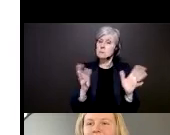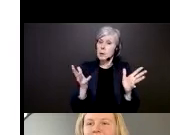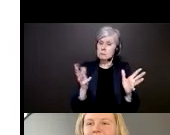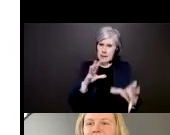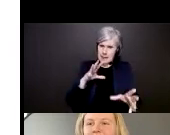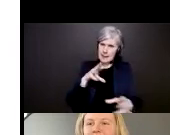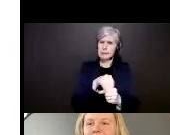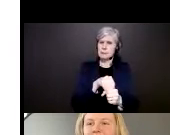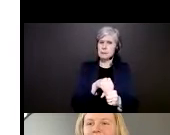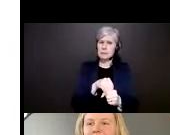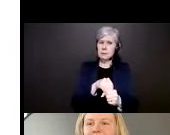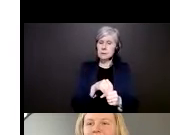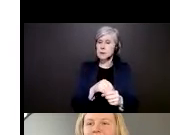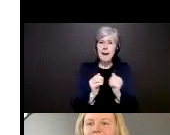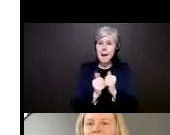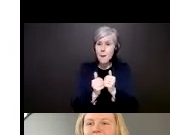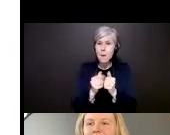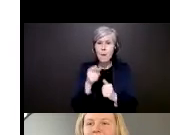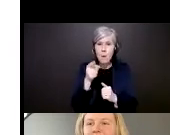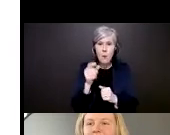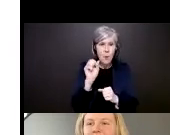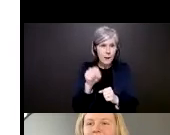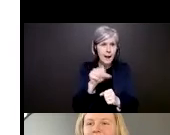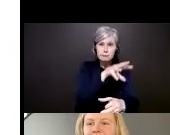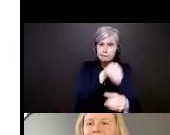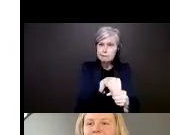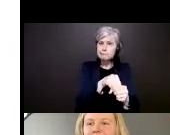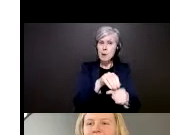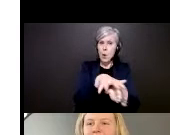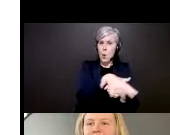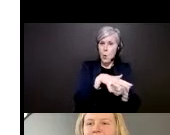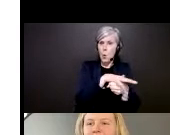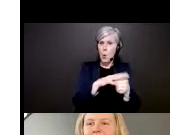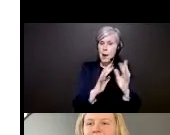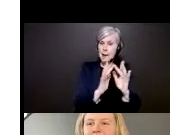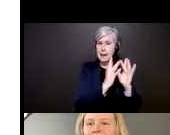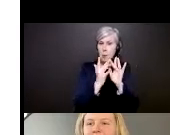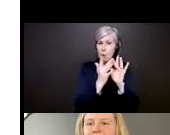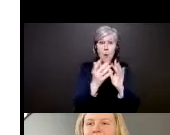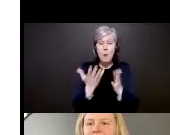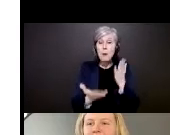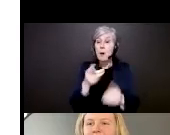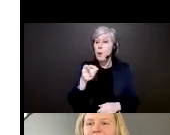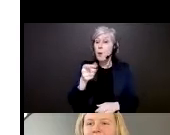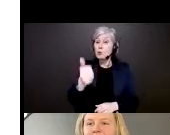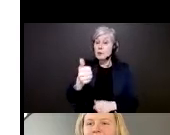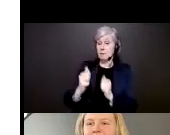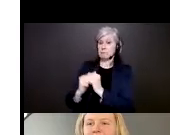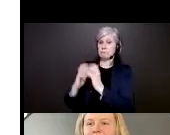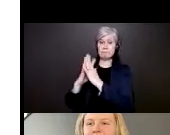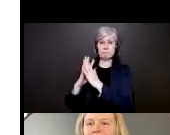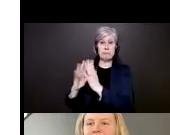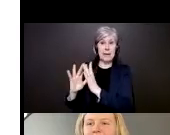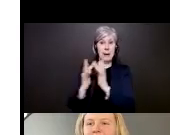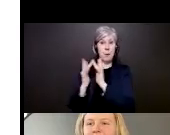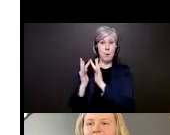local network, start a network, meet with your local elected officials in their home ridings. It's important for them to